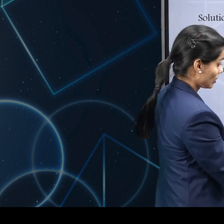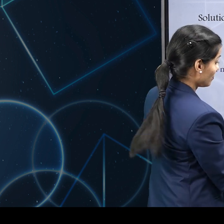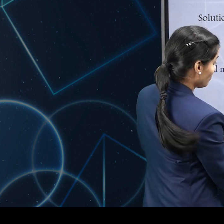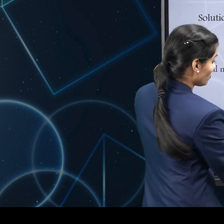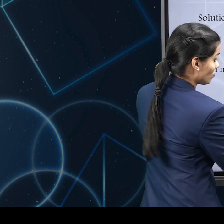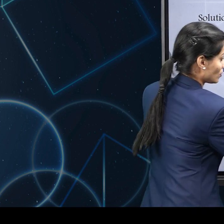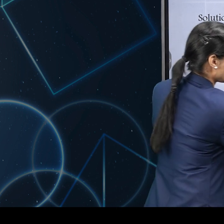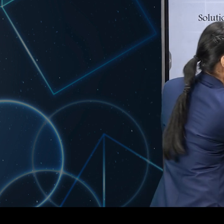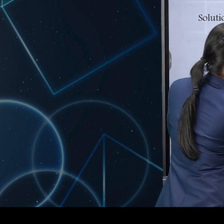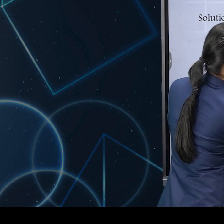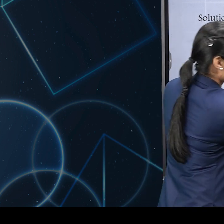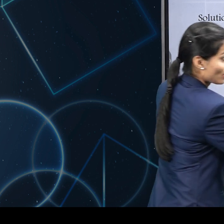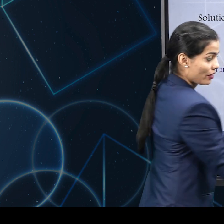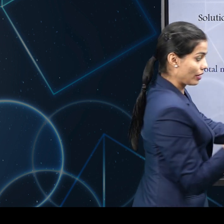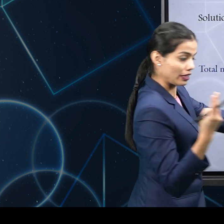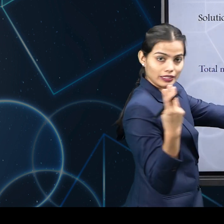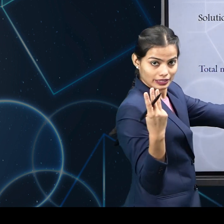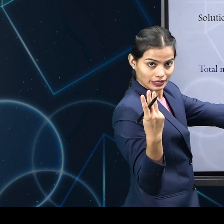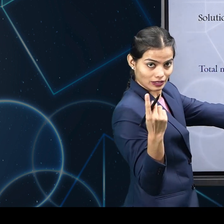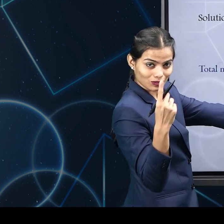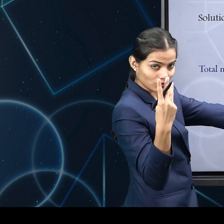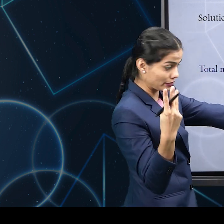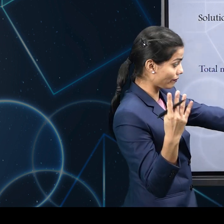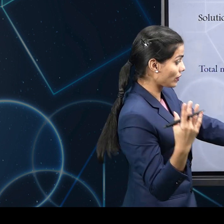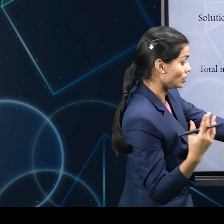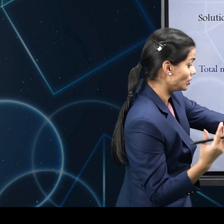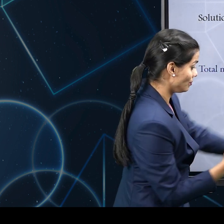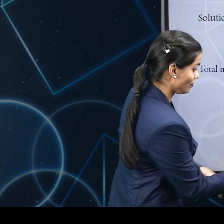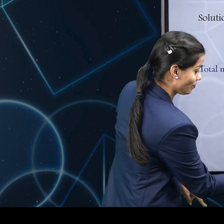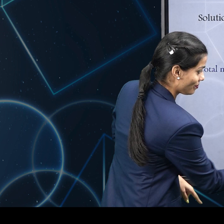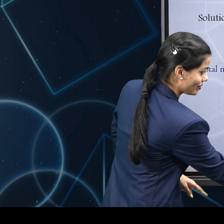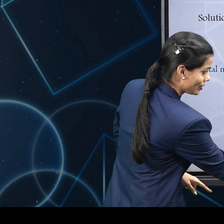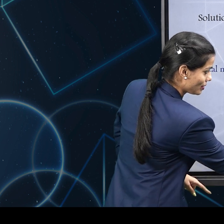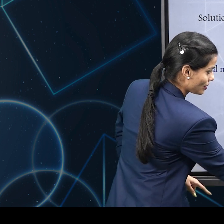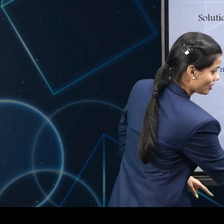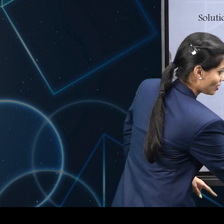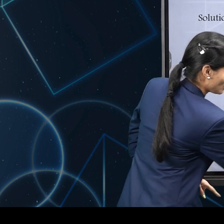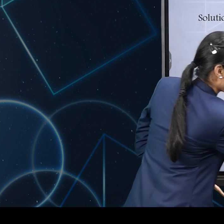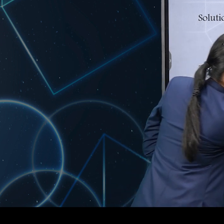P of A is equal to 3 by 6 is equal to 1 by 2.